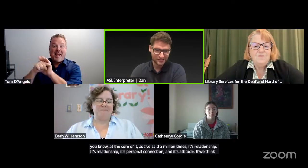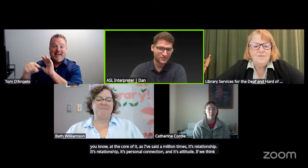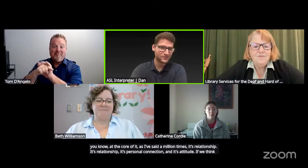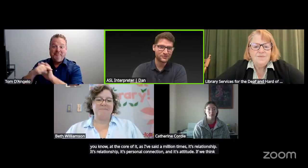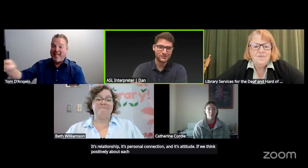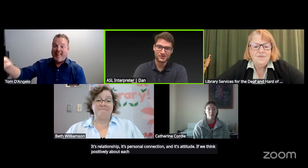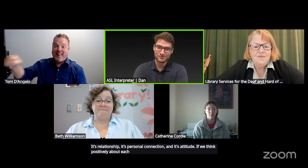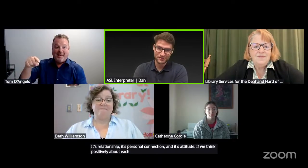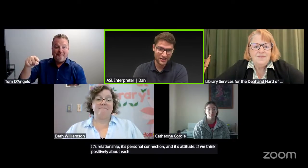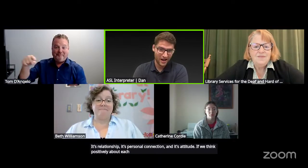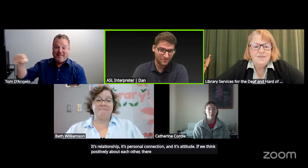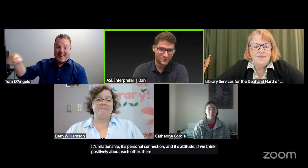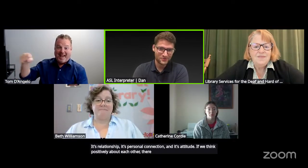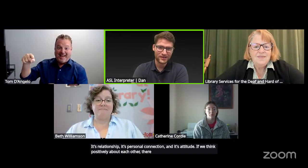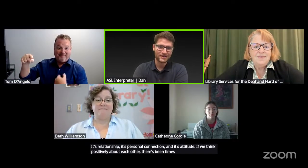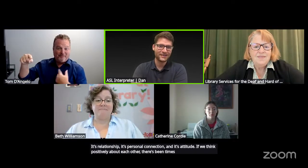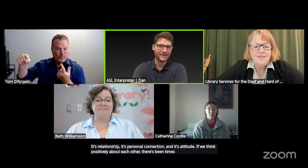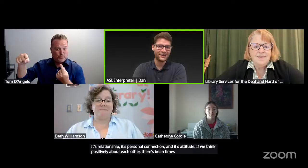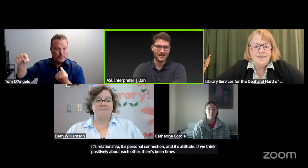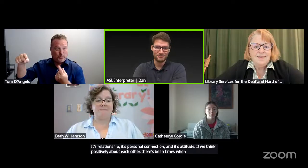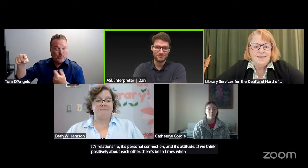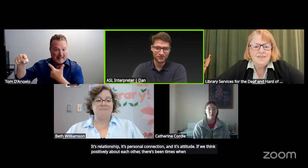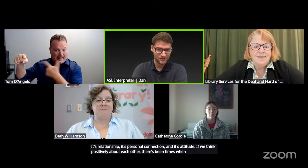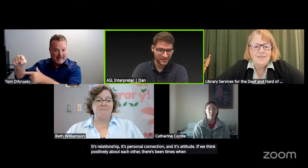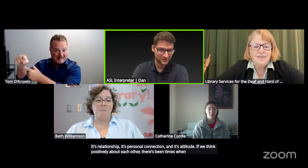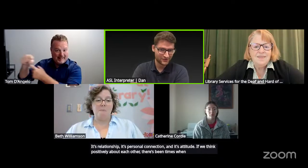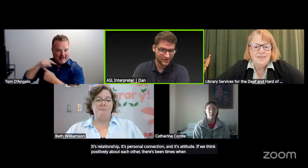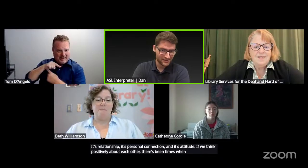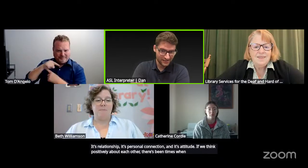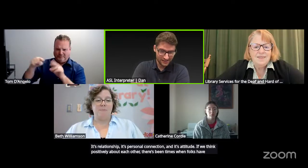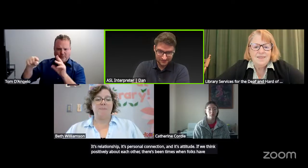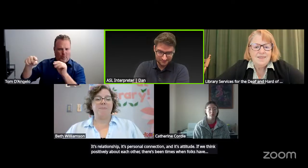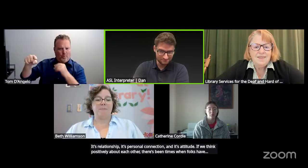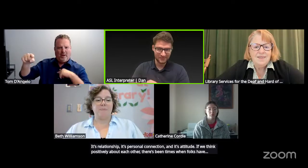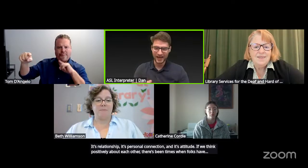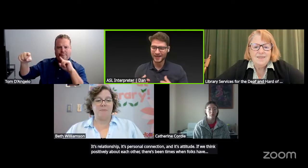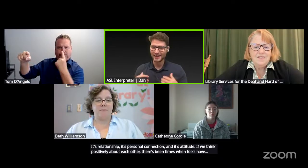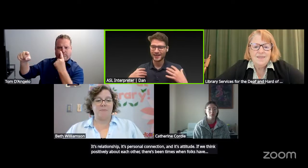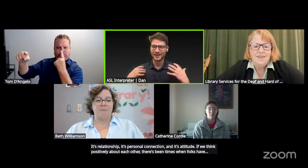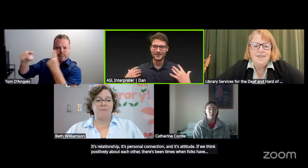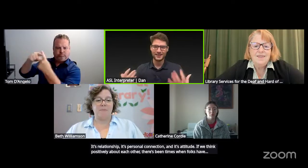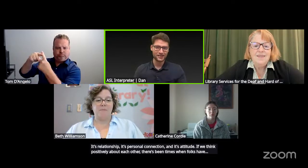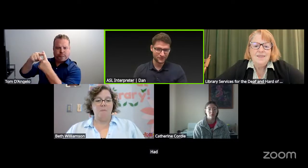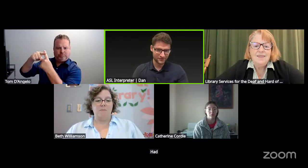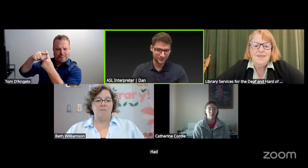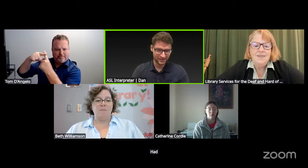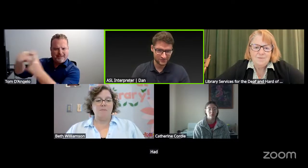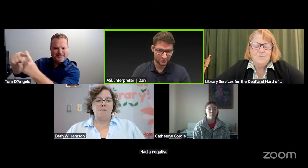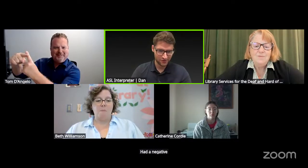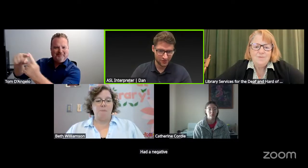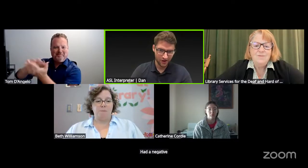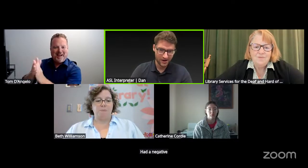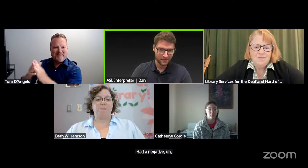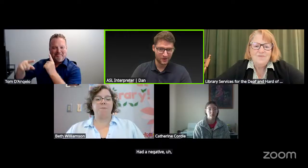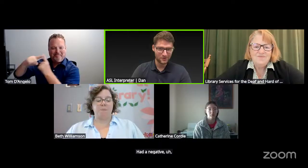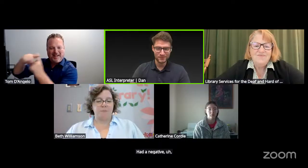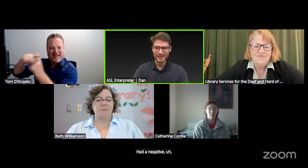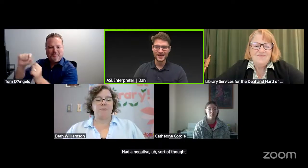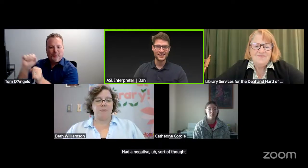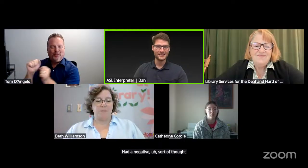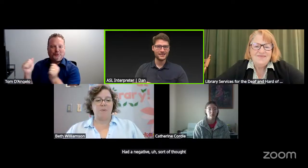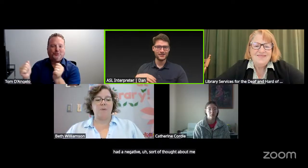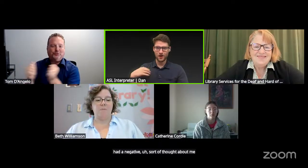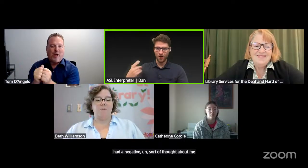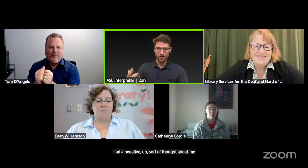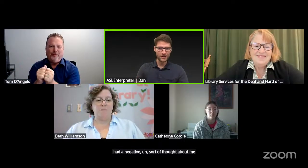positively about each other, there's been times when folks have had a negative sort of thought about